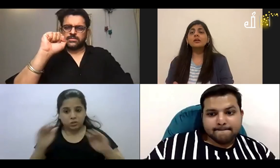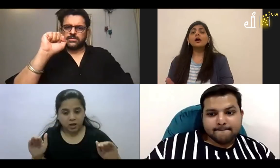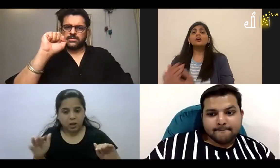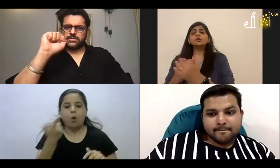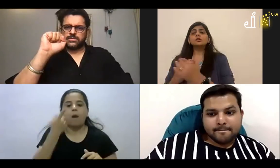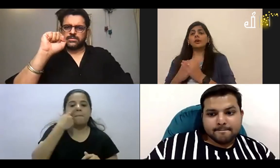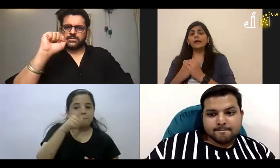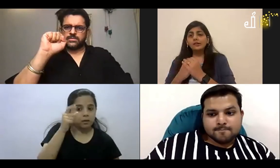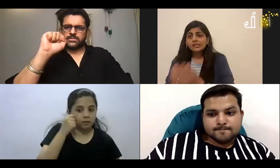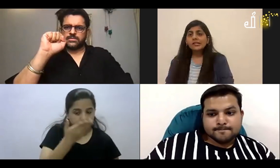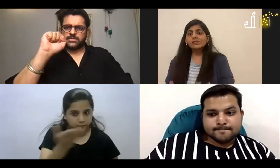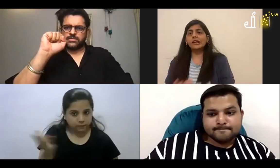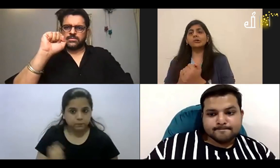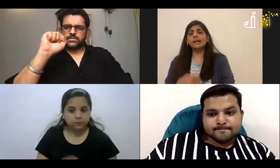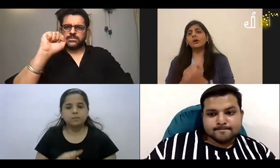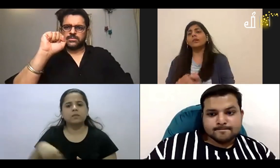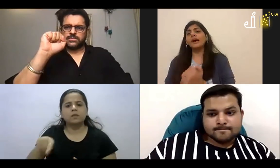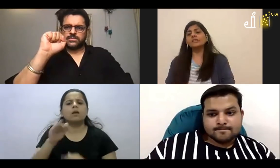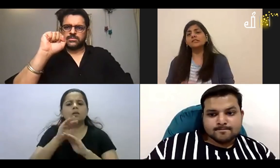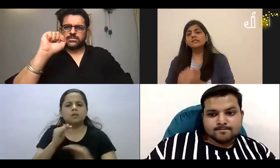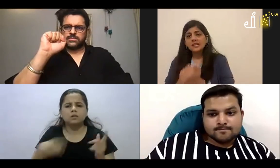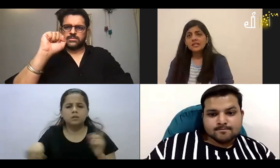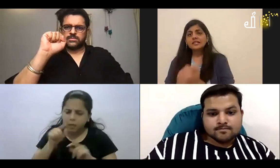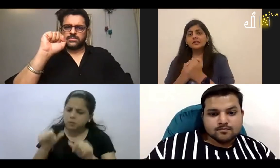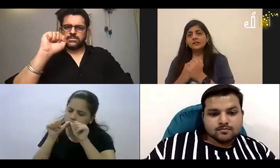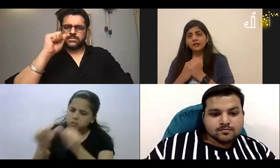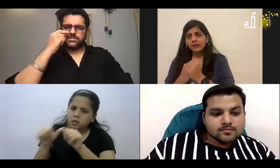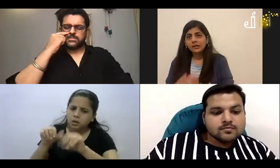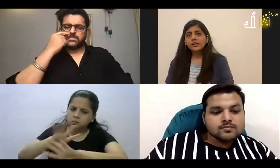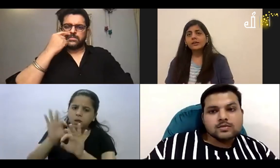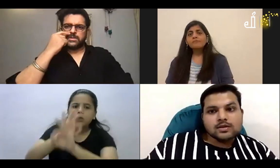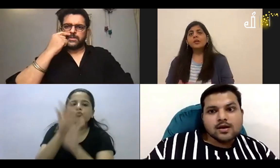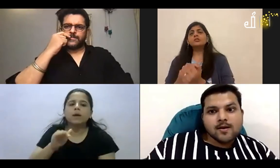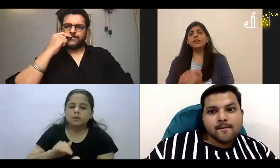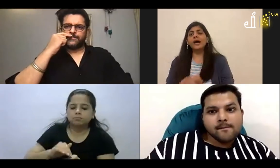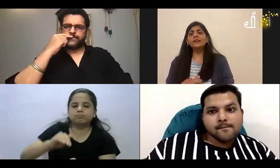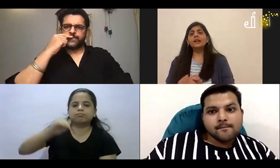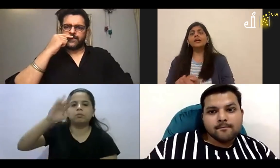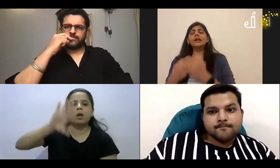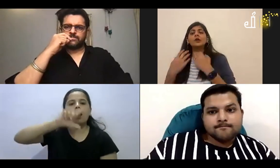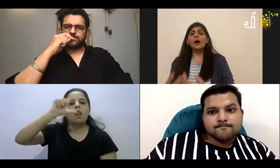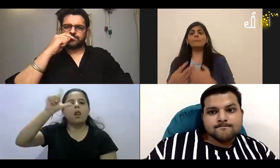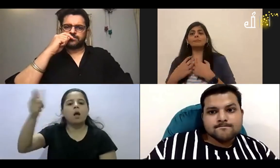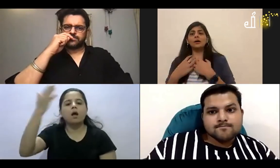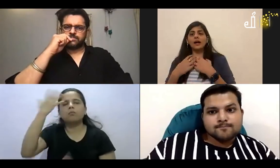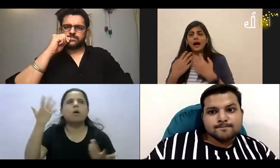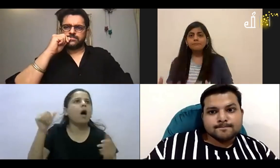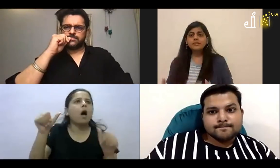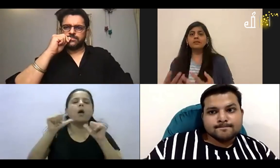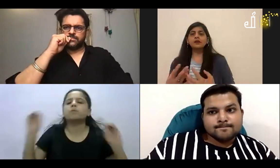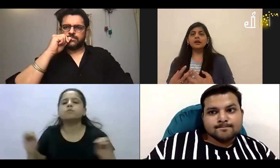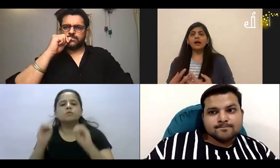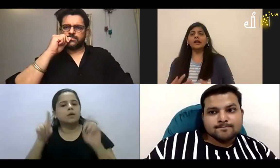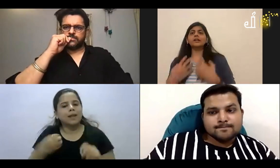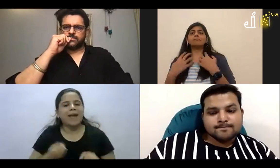parent to encourage their child to get all the answers they need early, so that they grow up